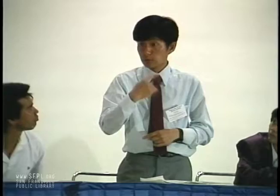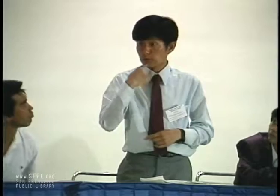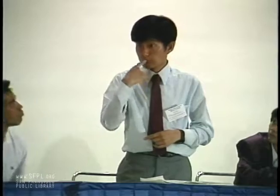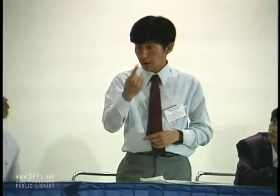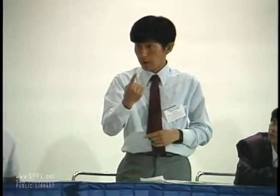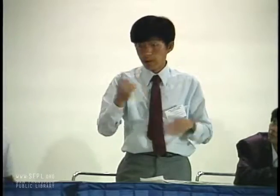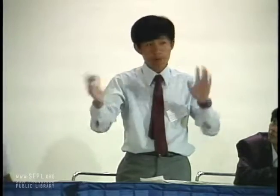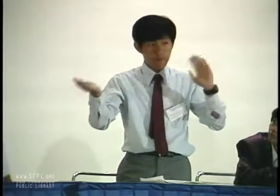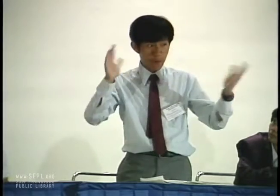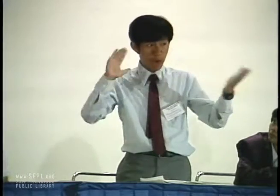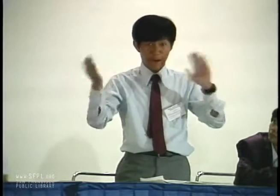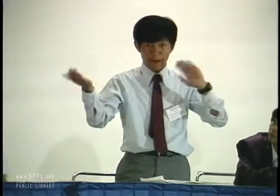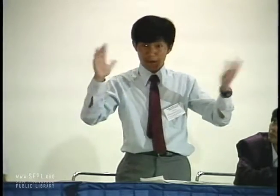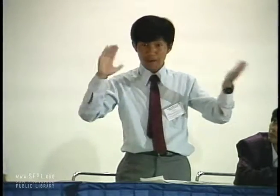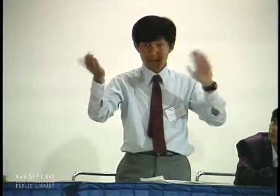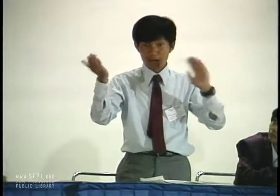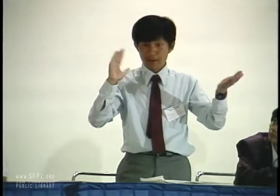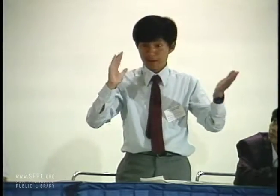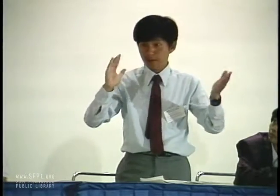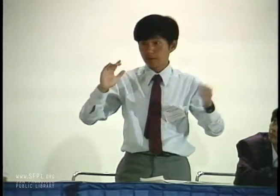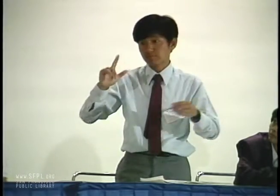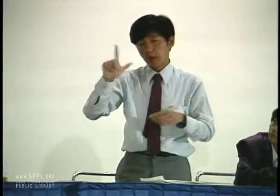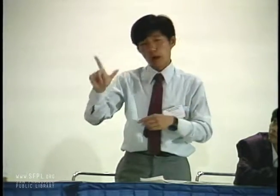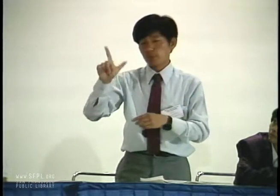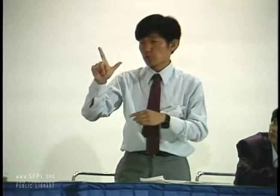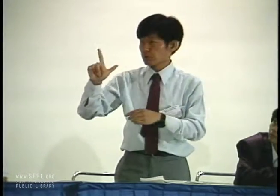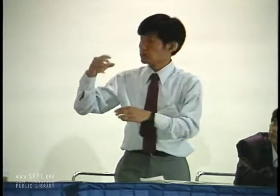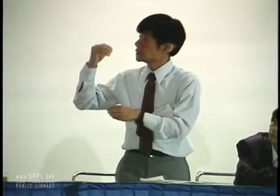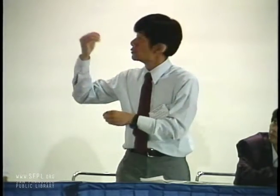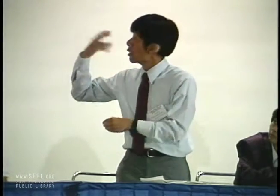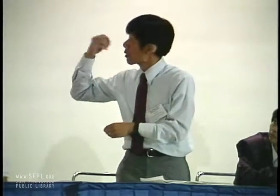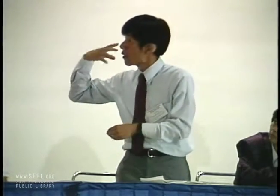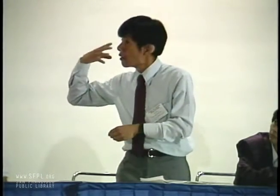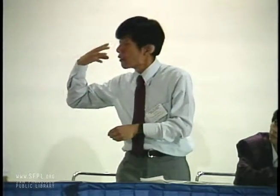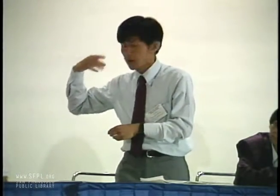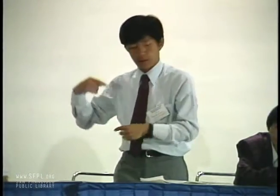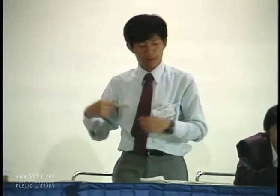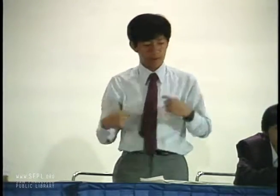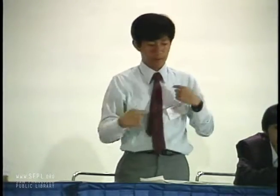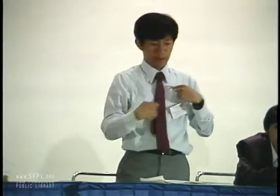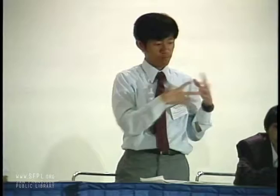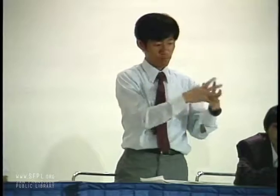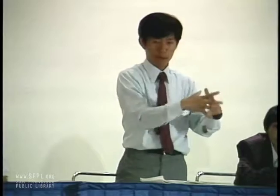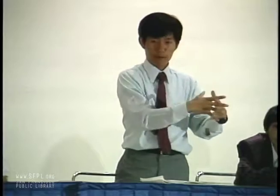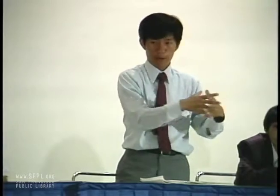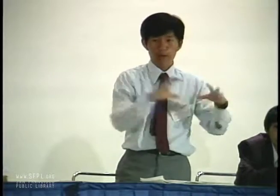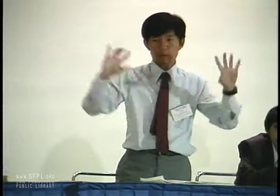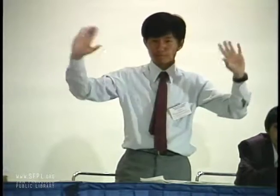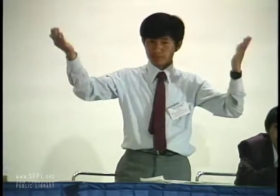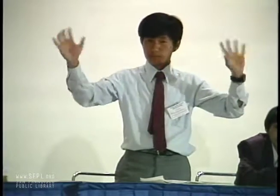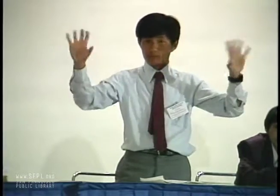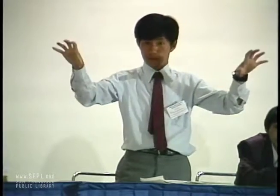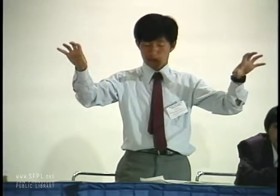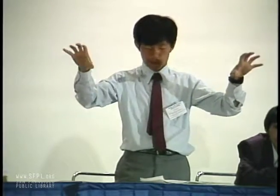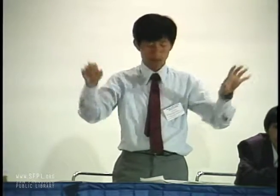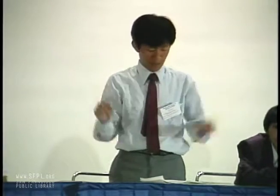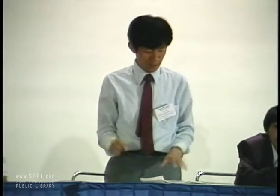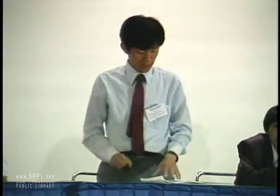Today, I'd like to tell you about a comparison between the libraries in Hong Kong and the libraries here in